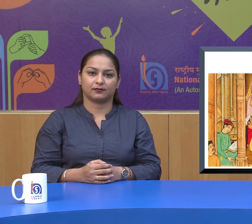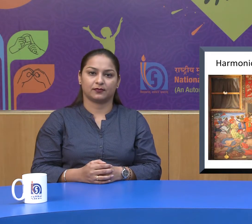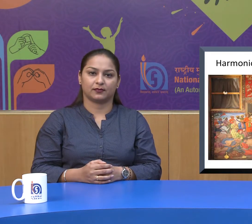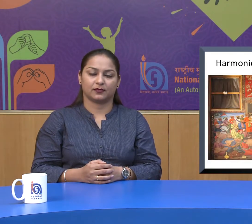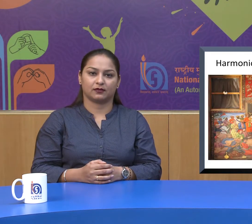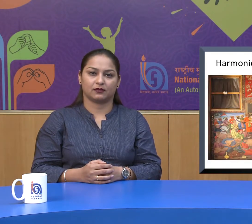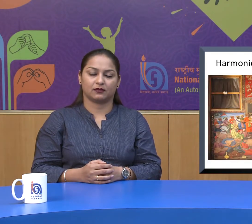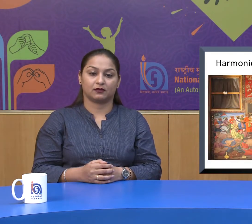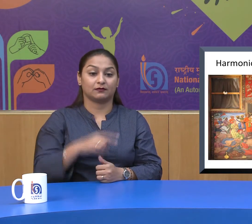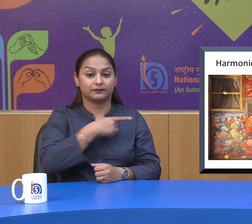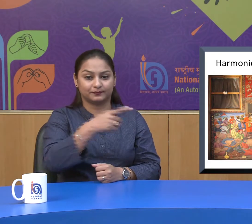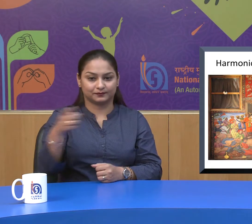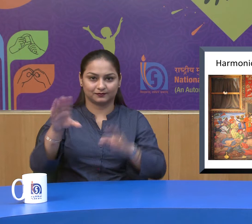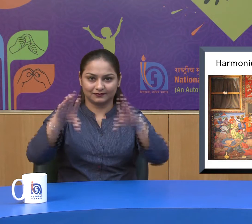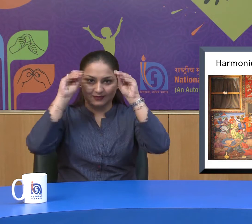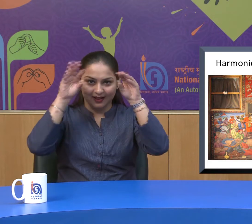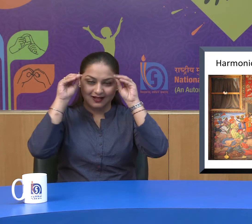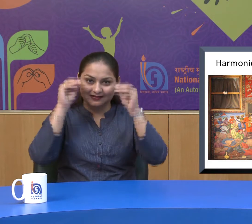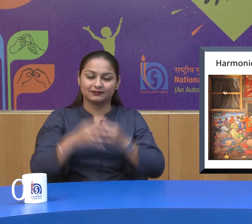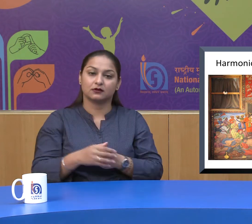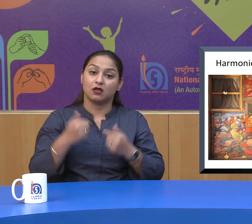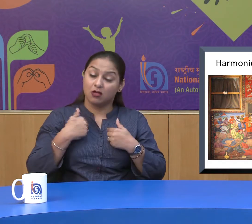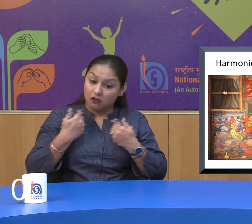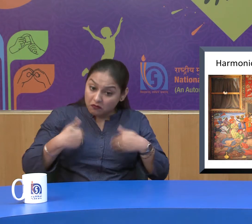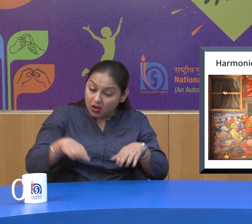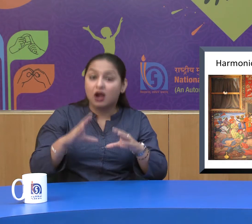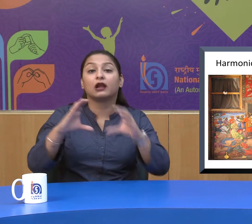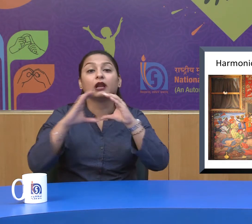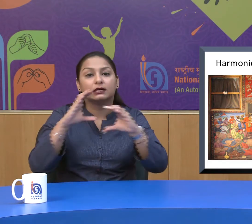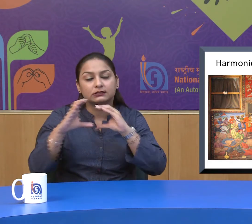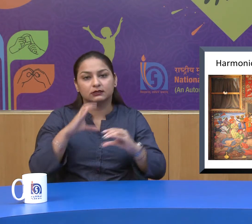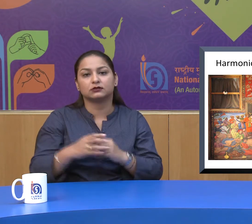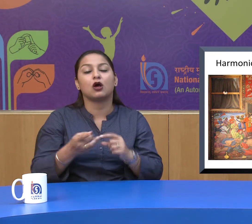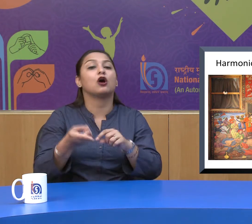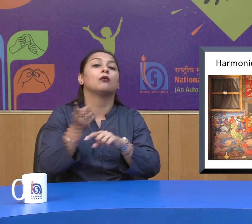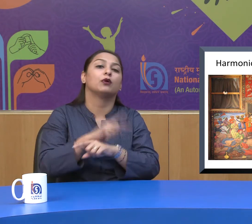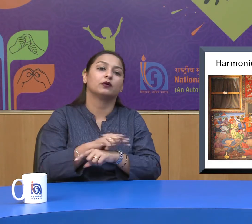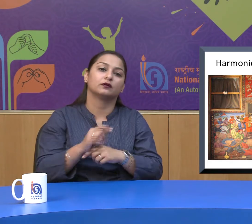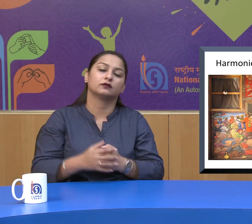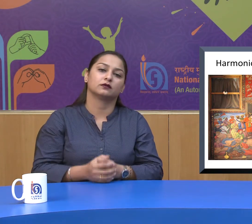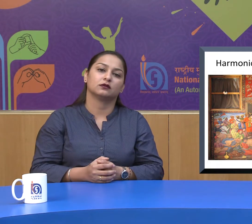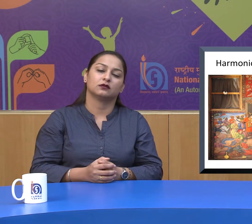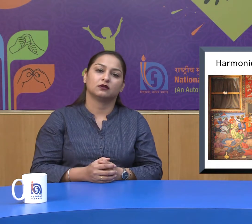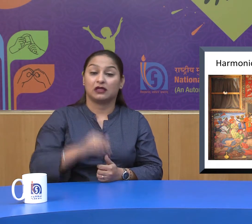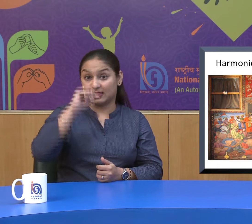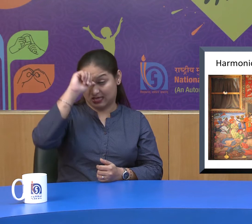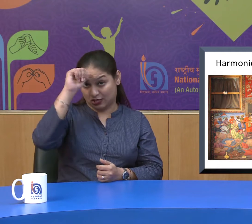Dear learners, now we will discuss about Hindu-Muslim relationship